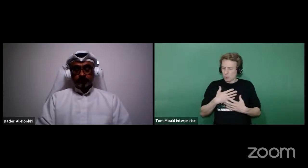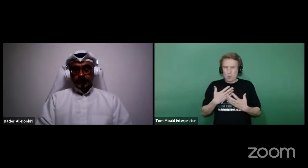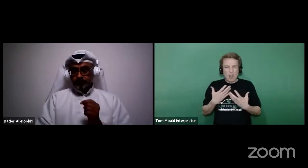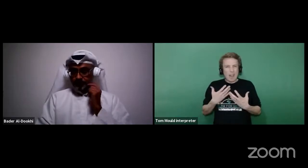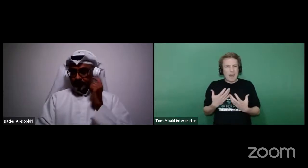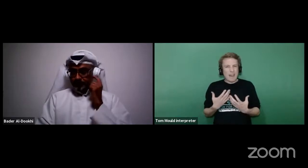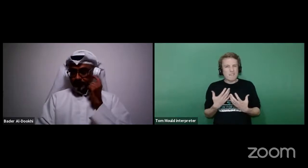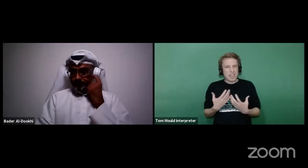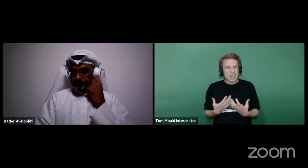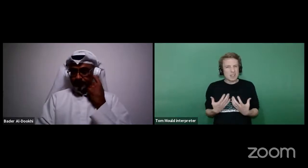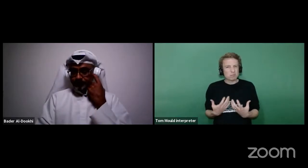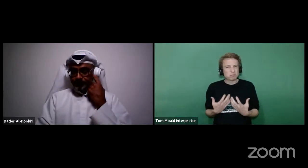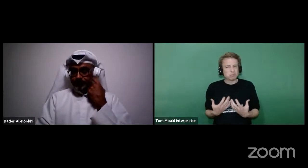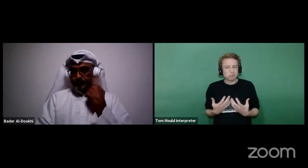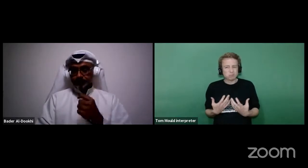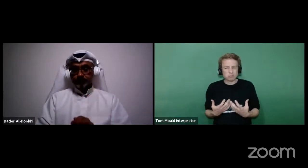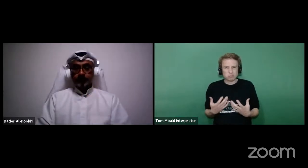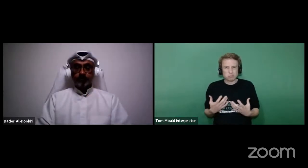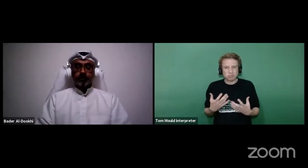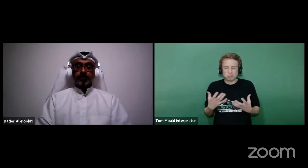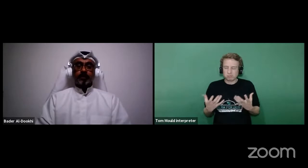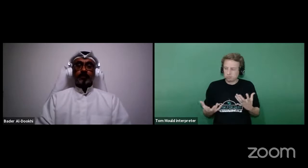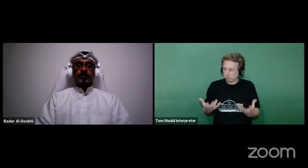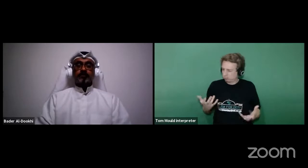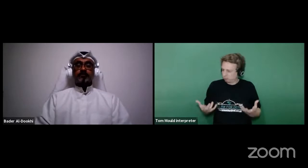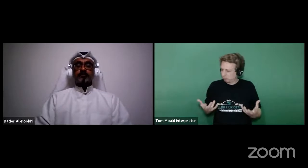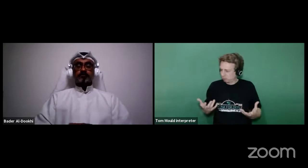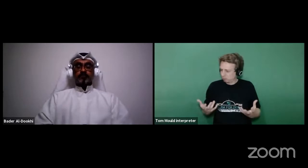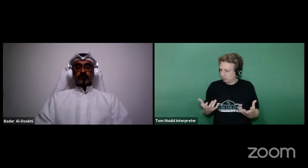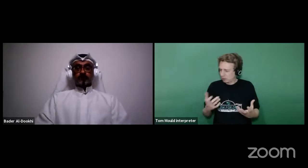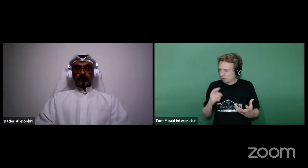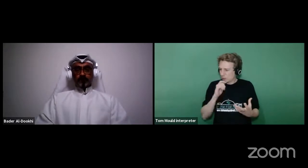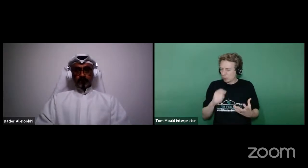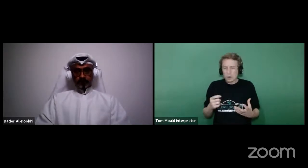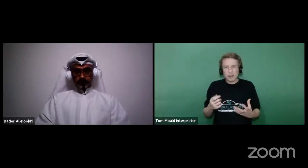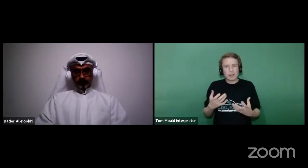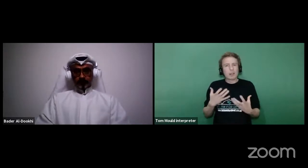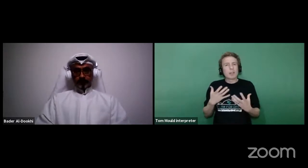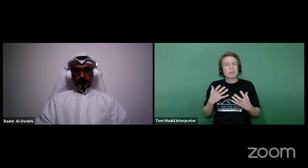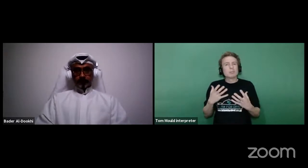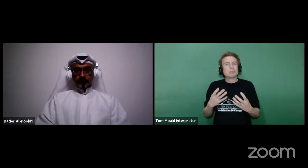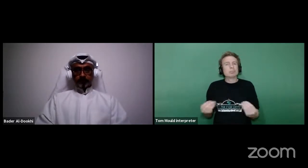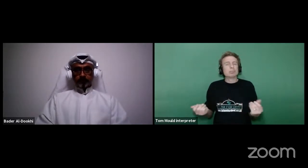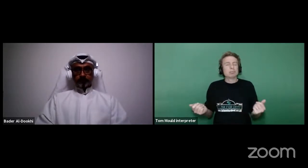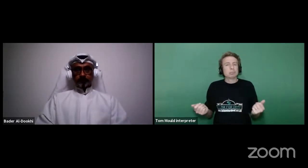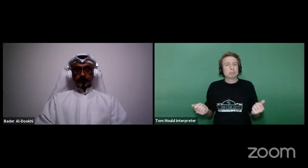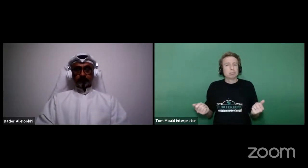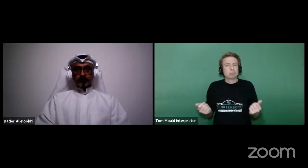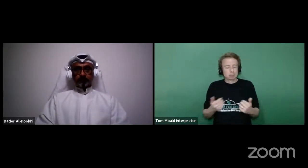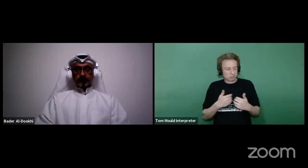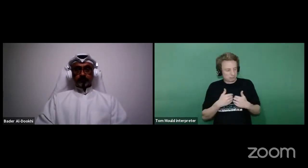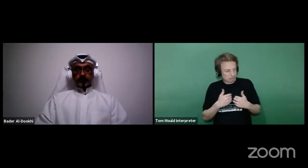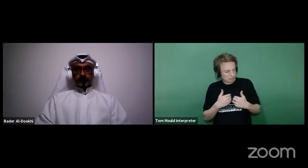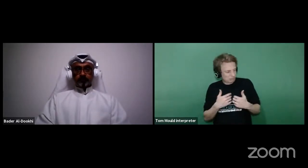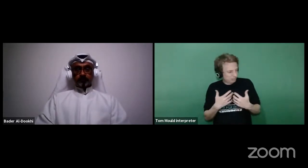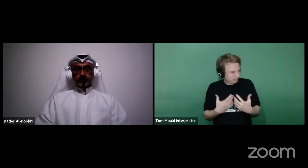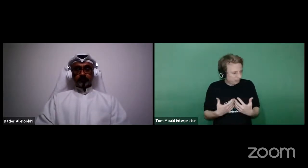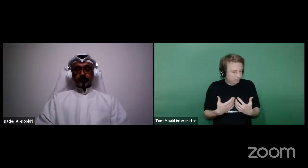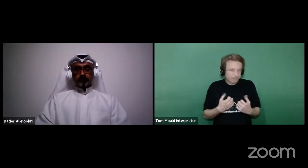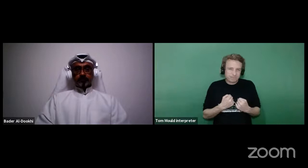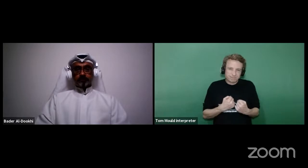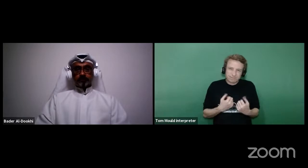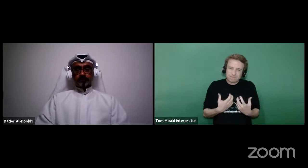It will be a cure for those things and those ailments that you feel within your chest. So through